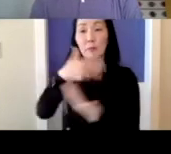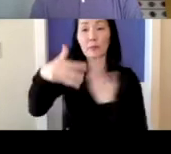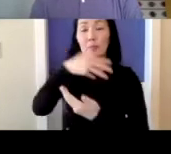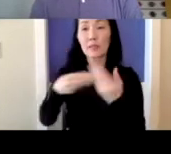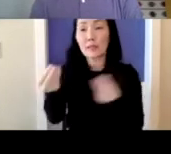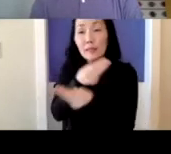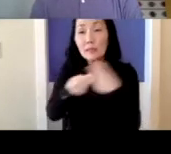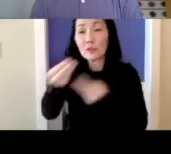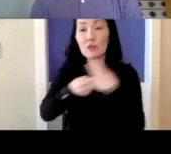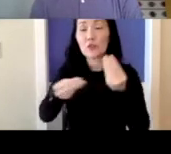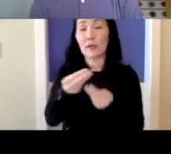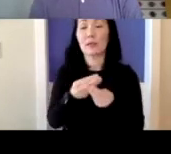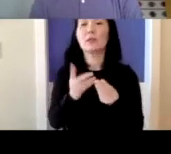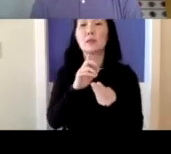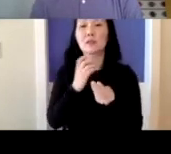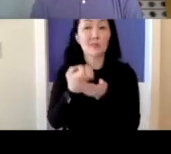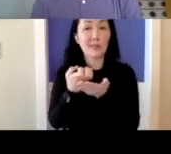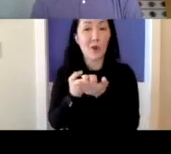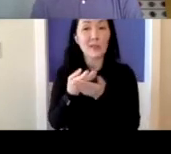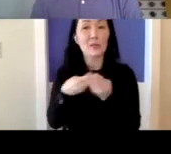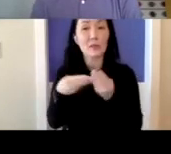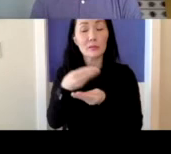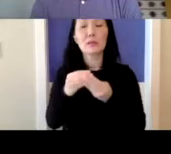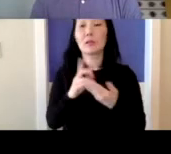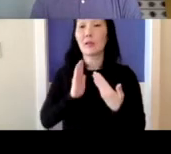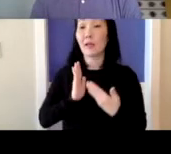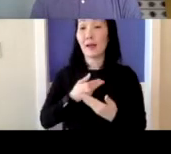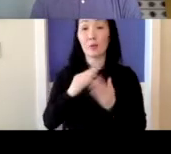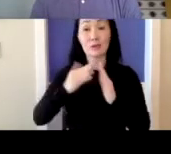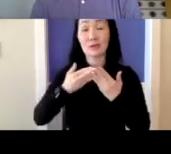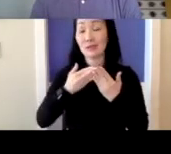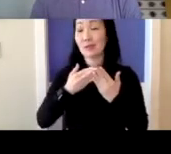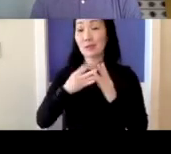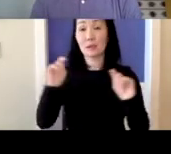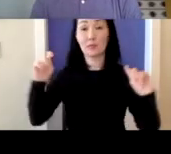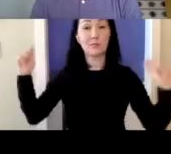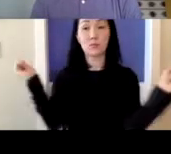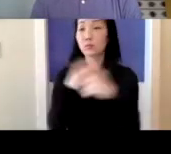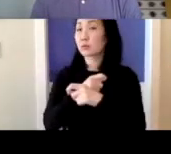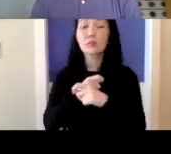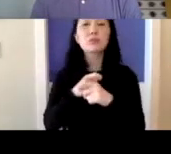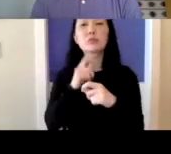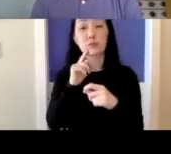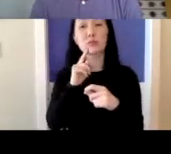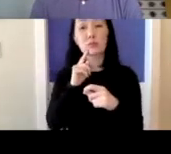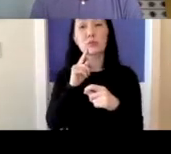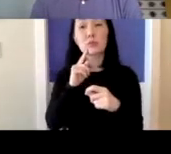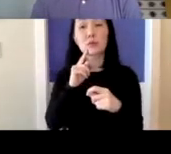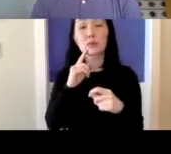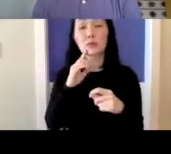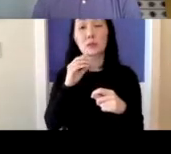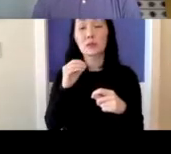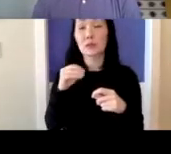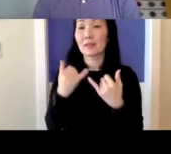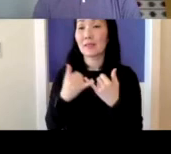city has had something of a transformation in terms of becoming more of a